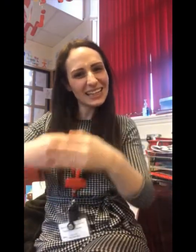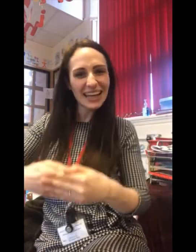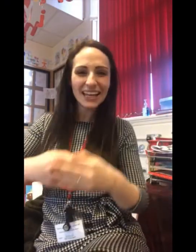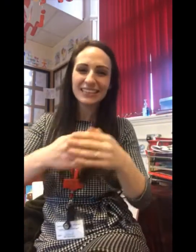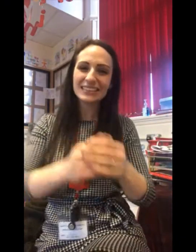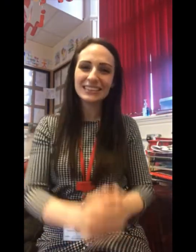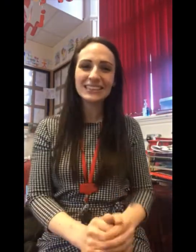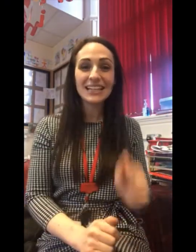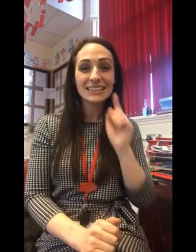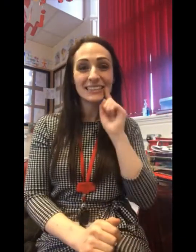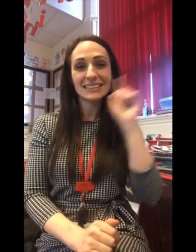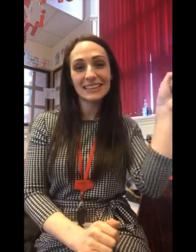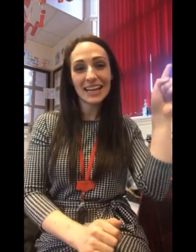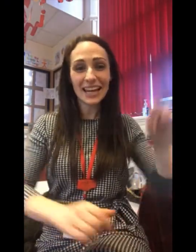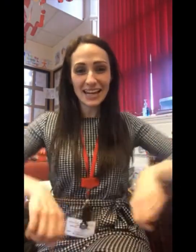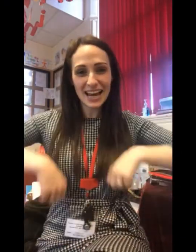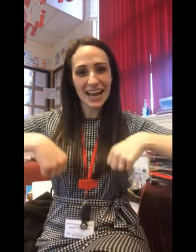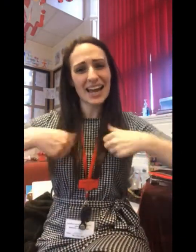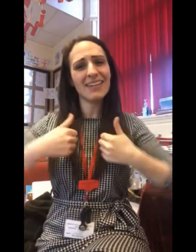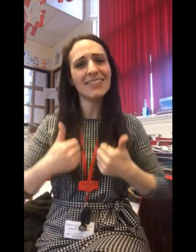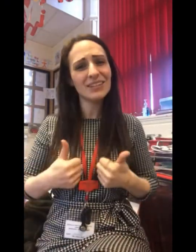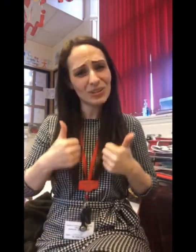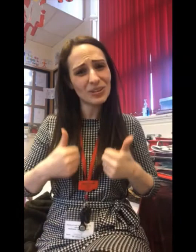hands, saying how do you do.